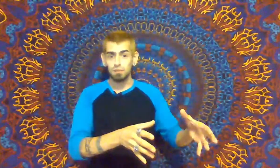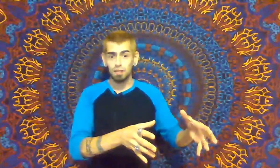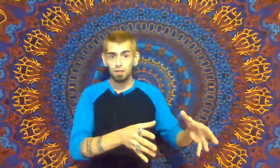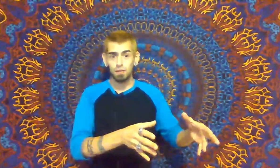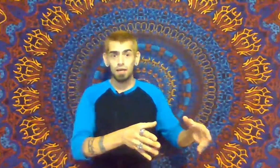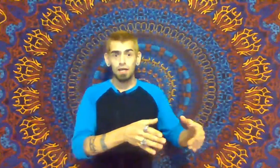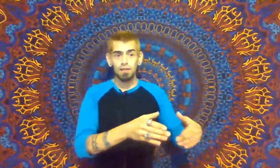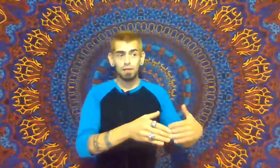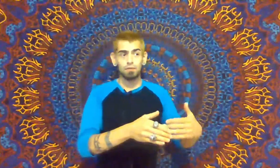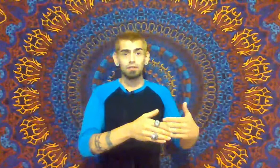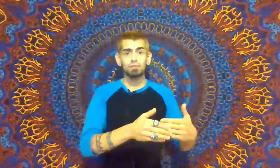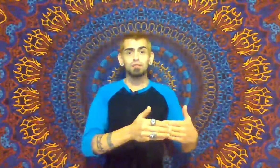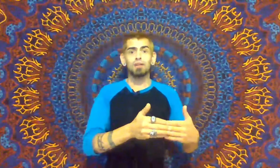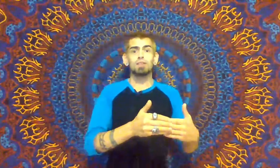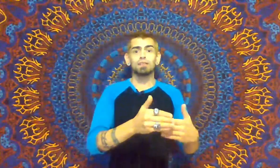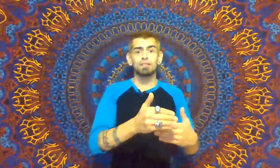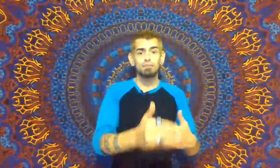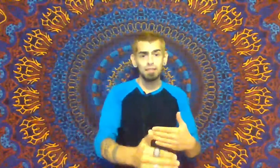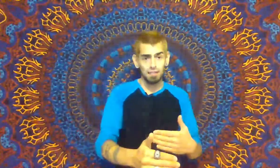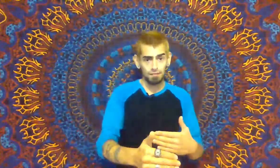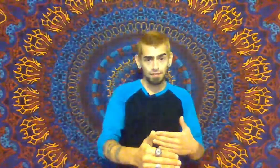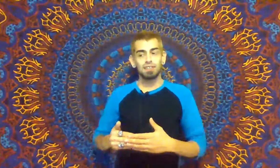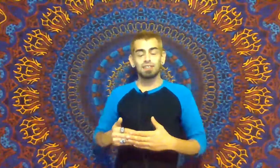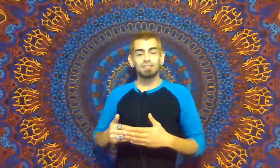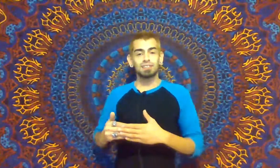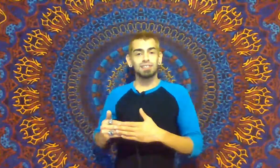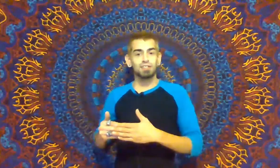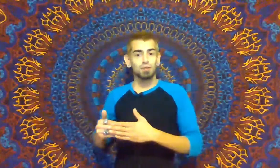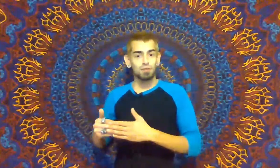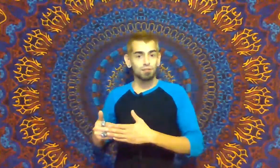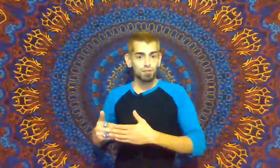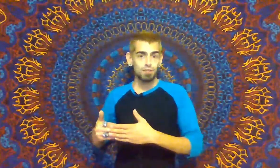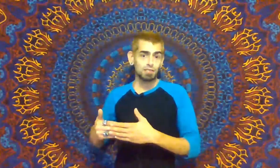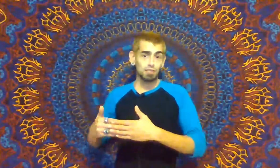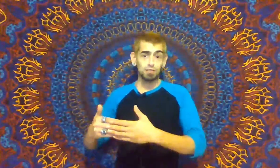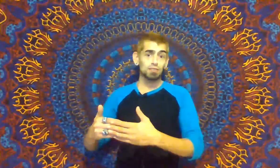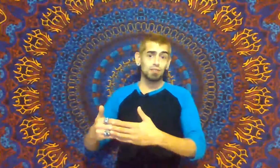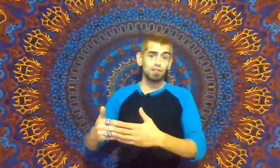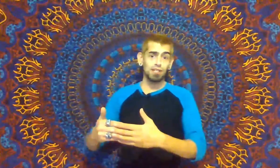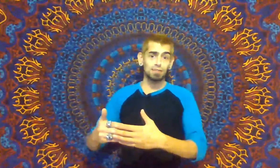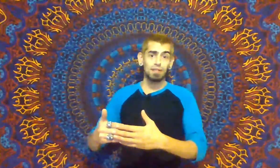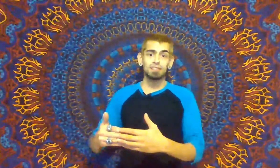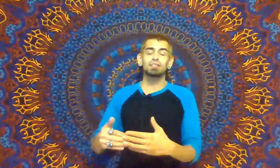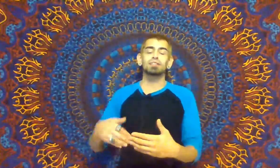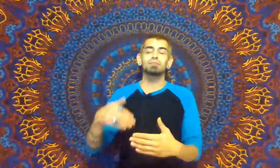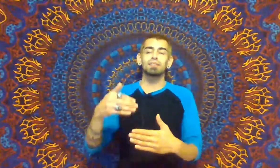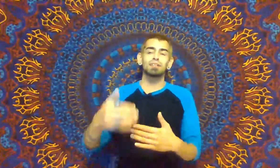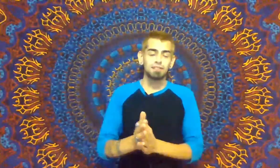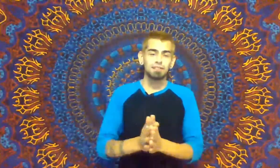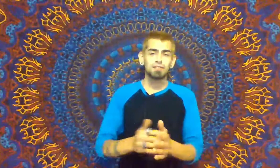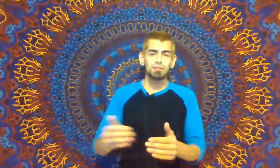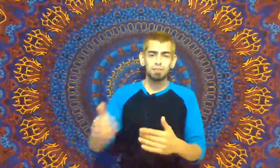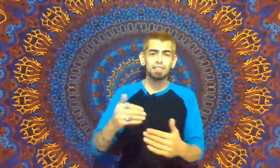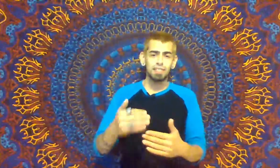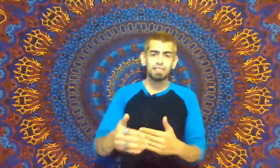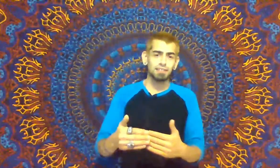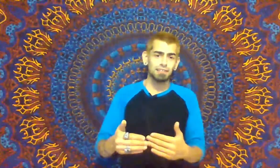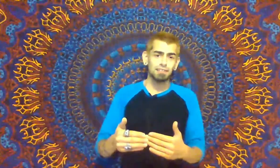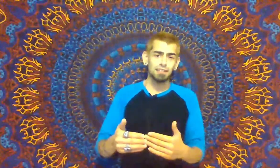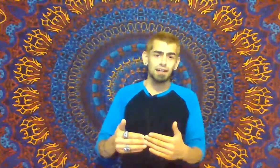ago. They were going to be arriving in the middle of it. Since they're going a few days earlier than they expected, they're going to be there near the beginning of